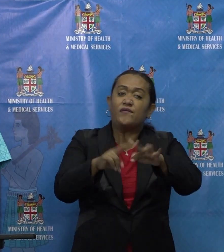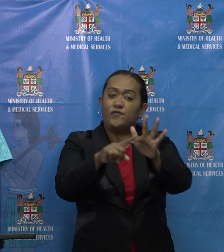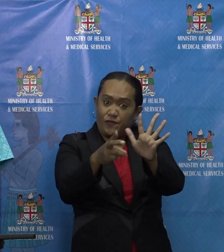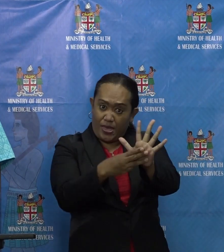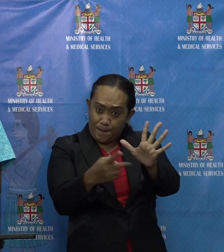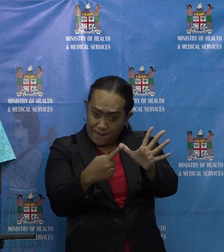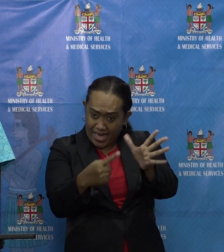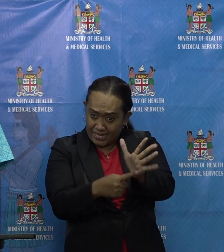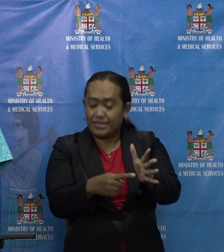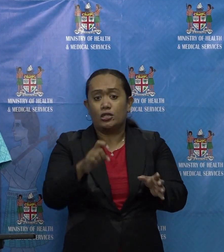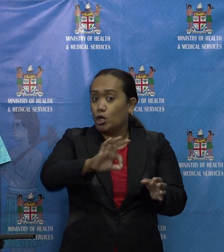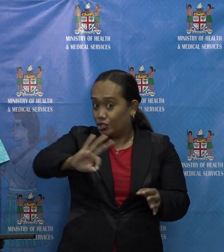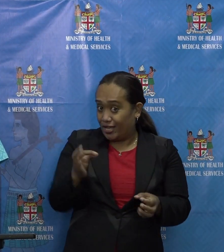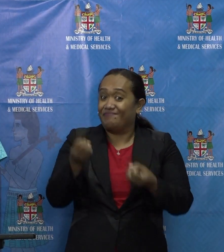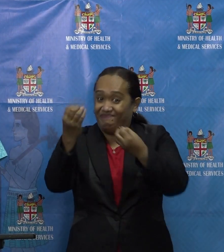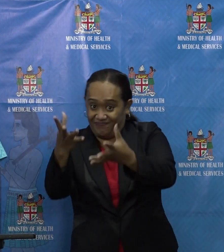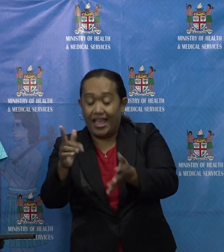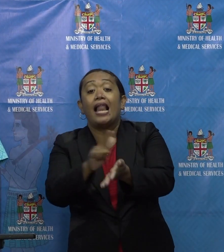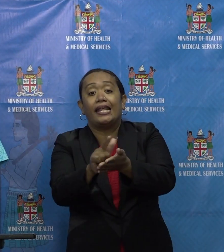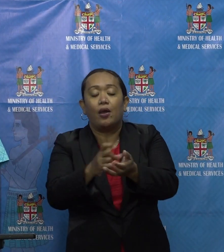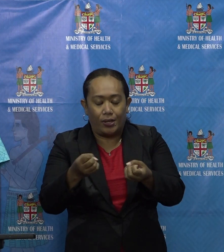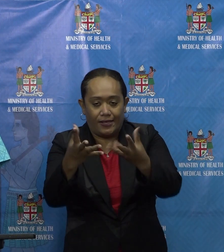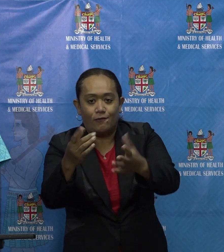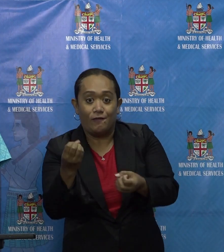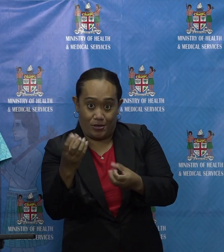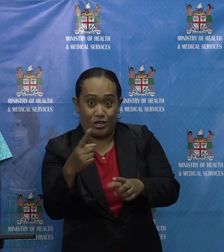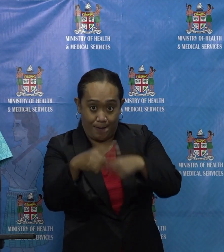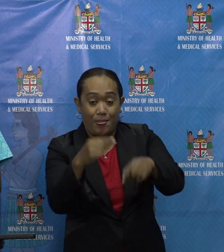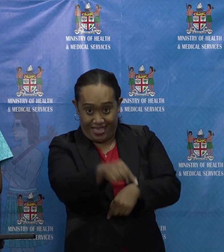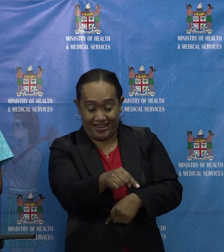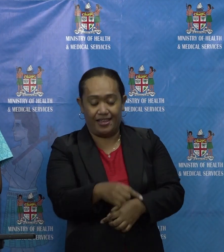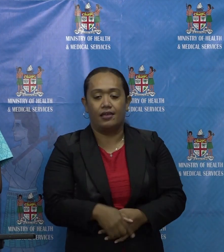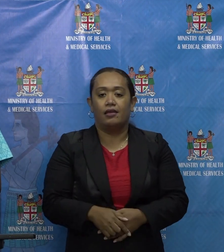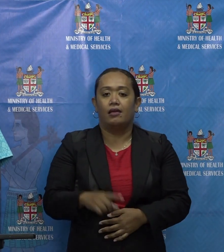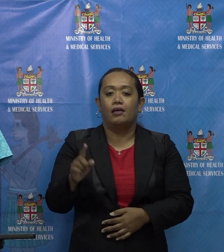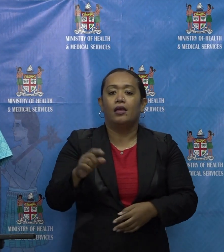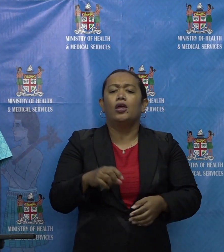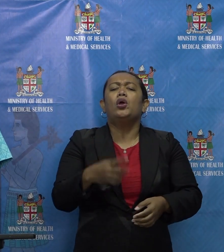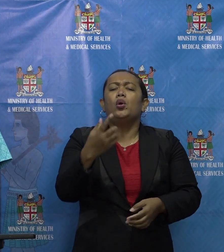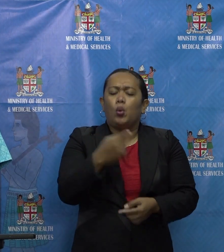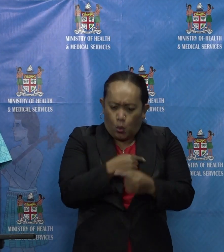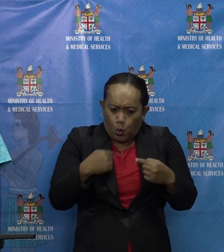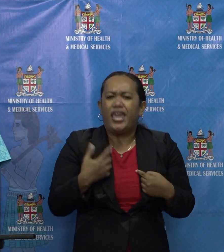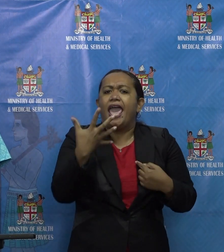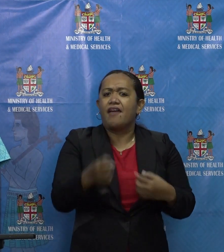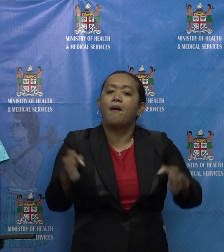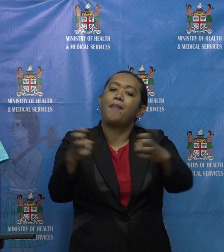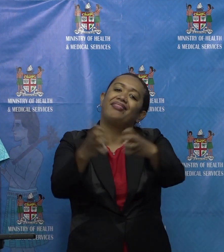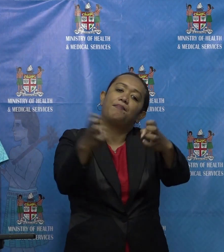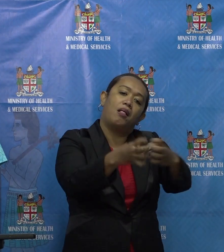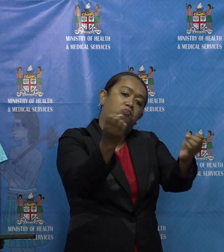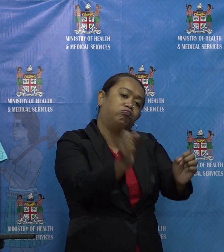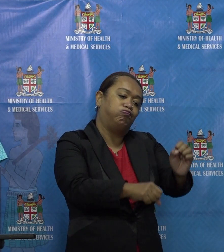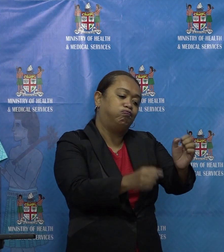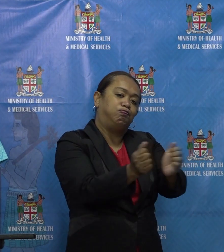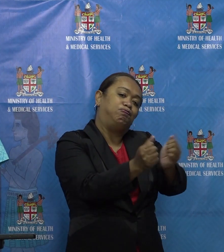Lautoka. That we can provide that later. But what we have is there's multiple FEMAT teams that are currently